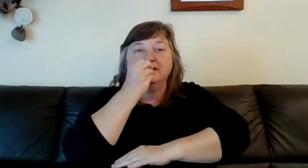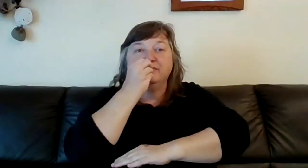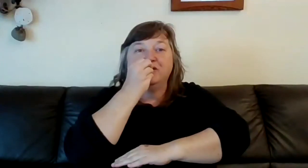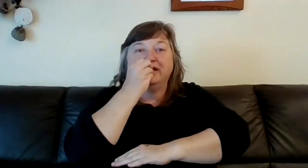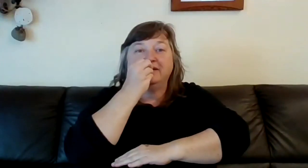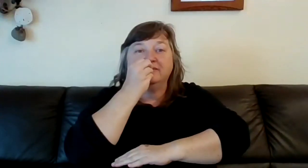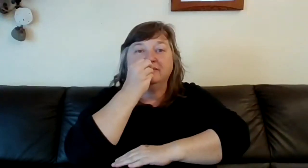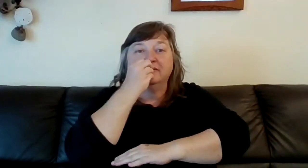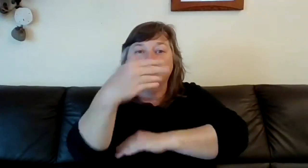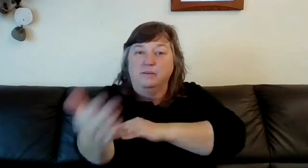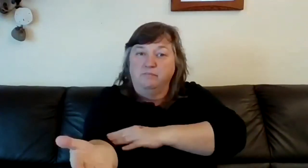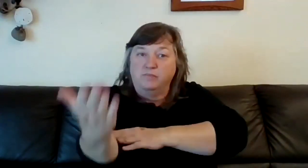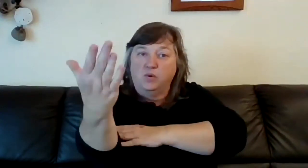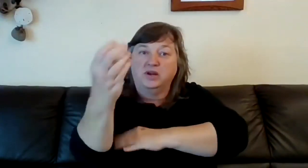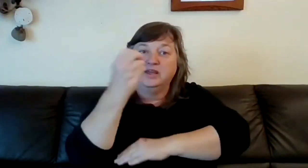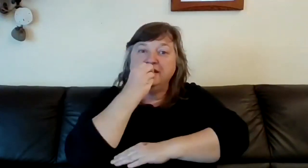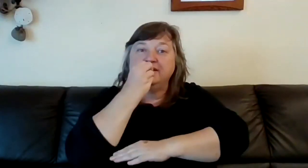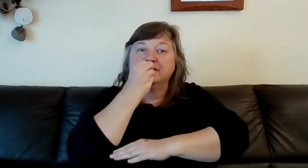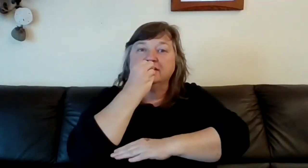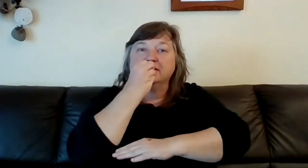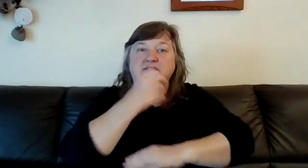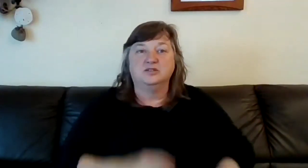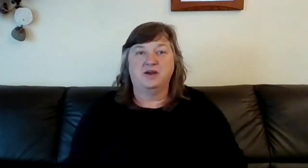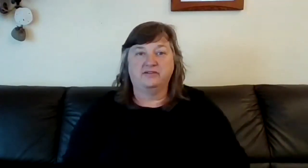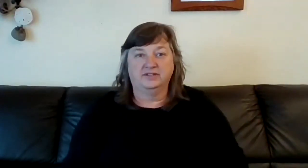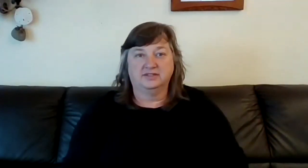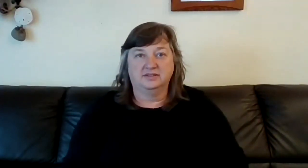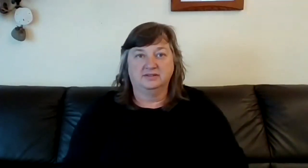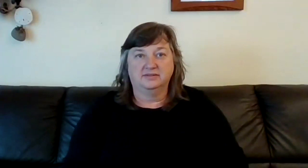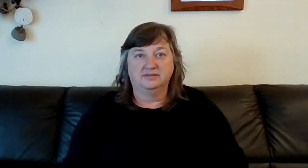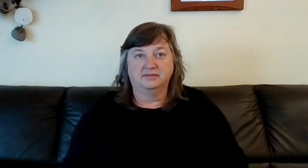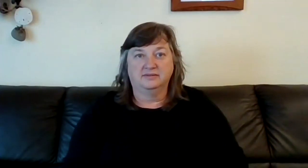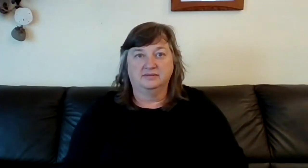the morning. Morning eat is breakfast.